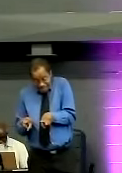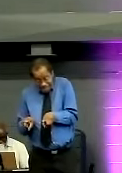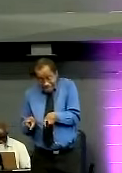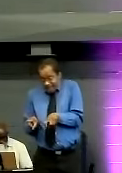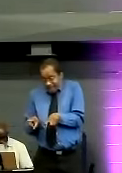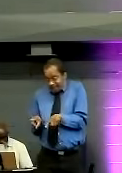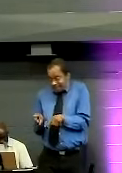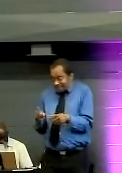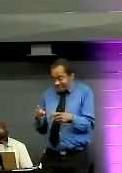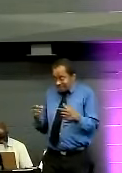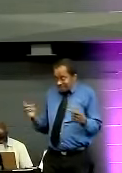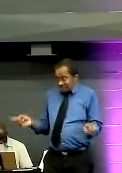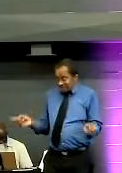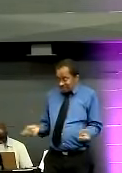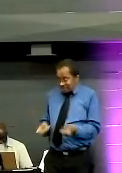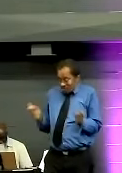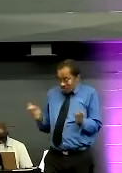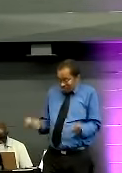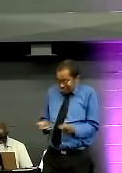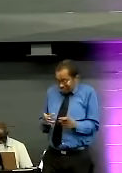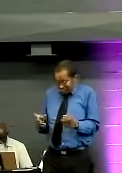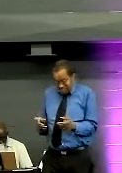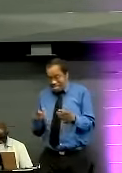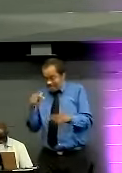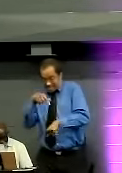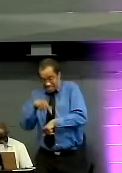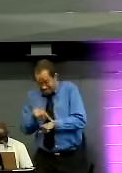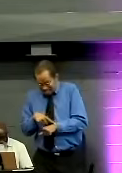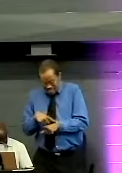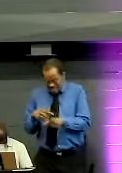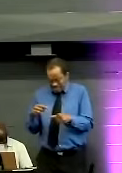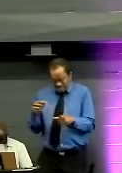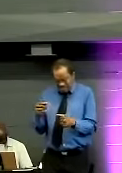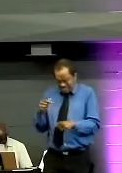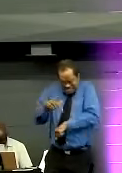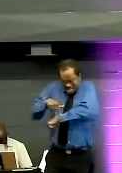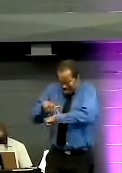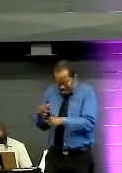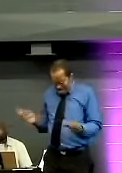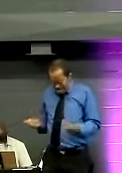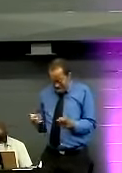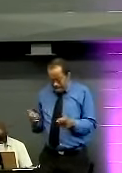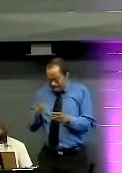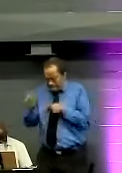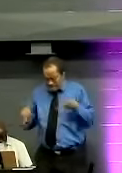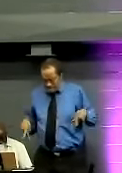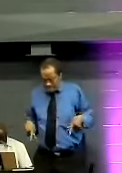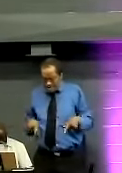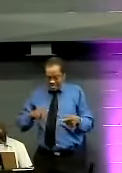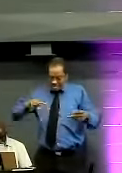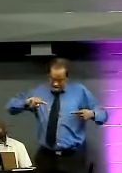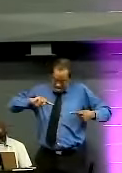just mistakes. They were just moments. That's it. They were just moments. The people that hurt you, those were just bad